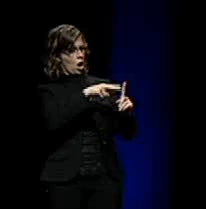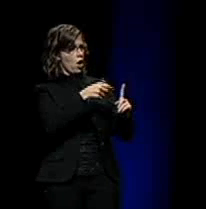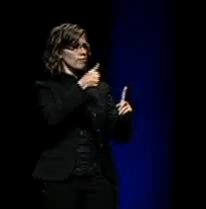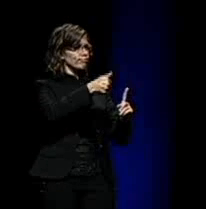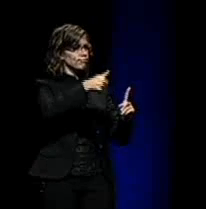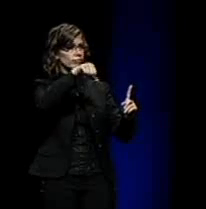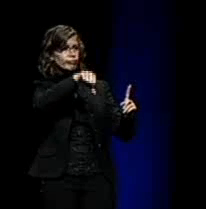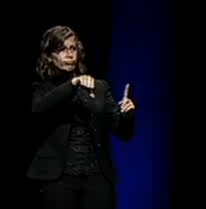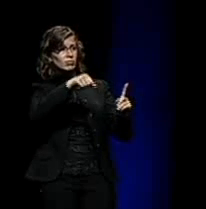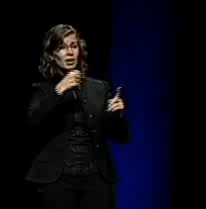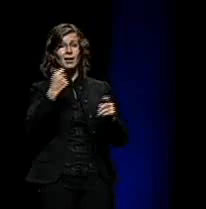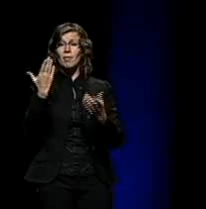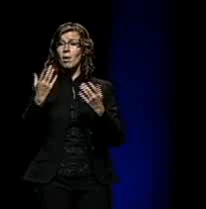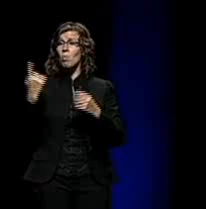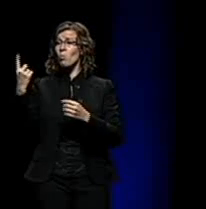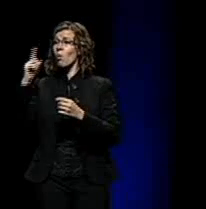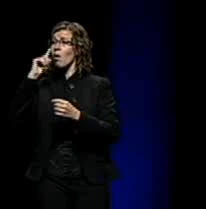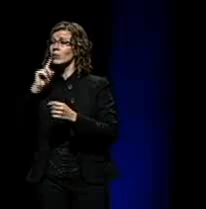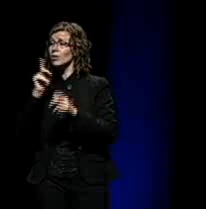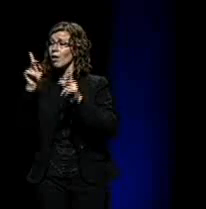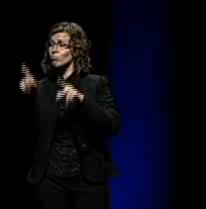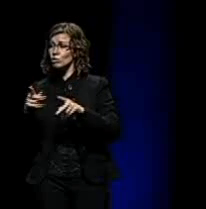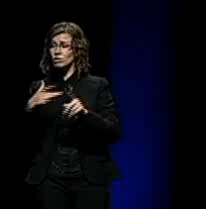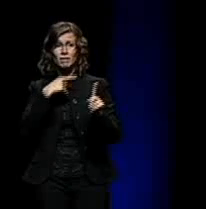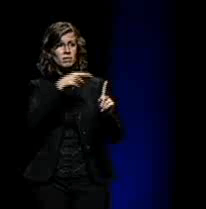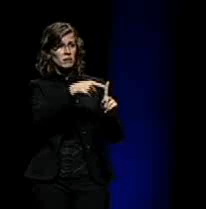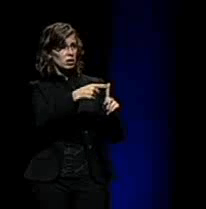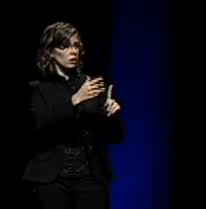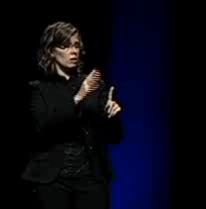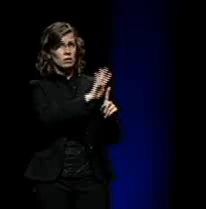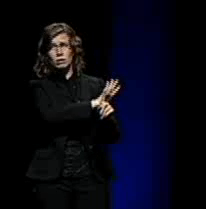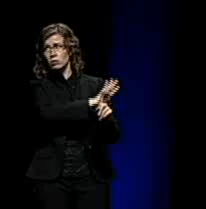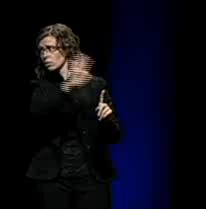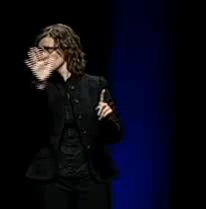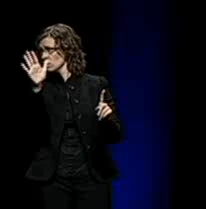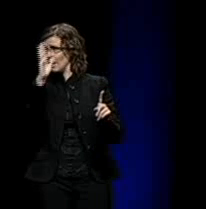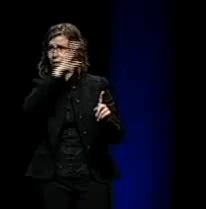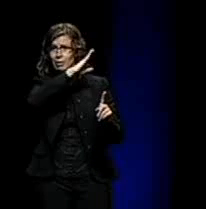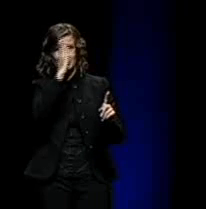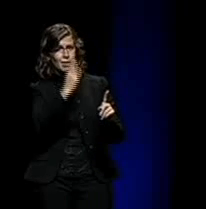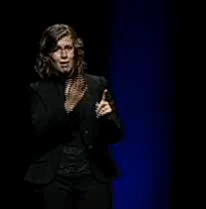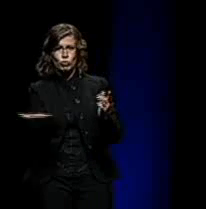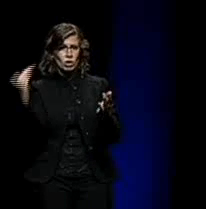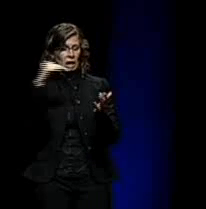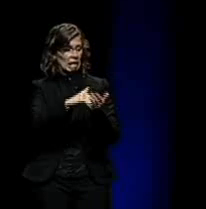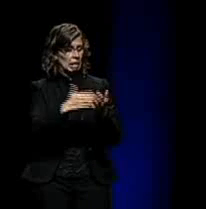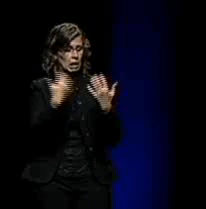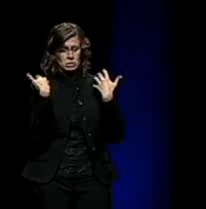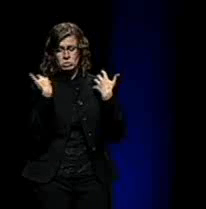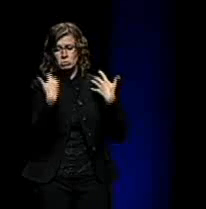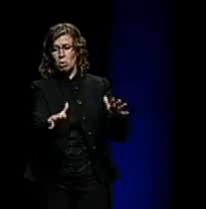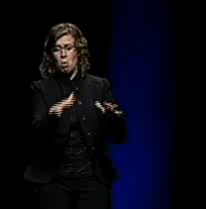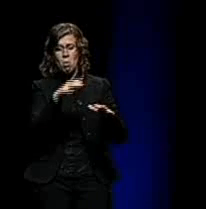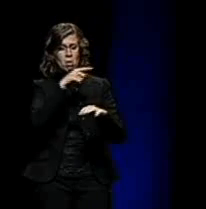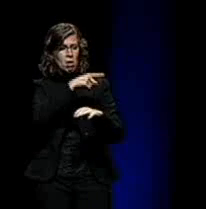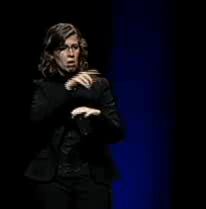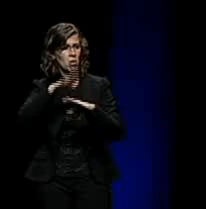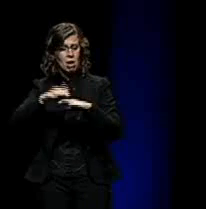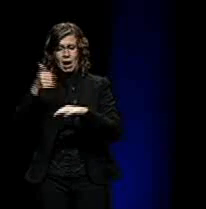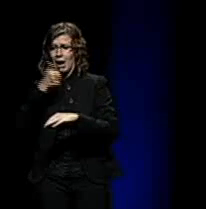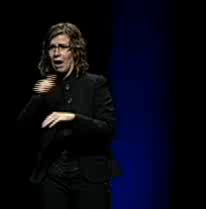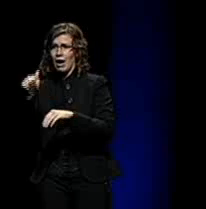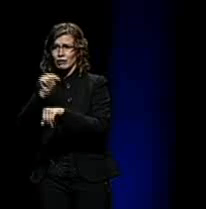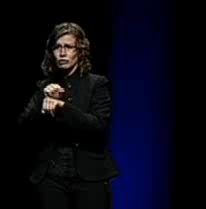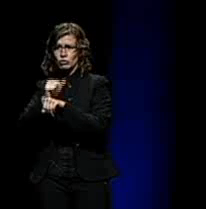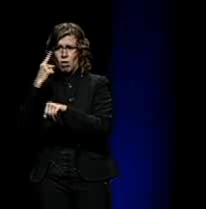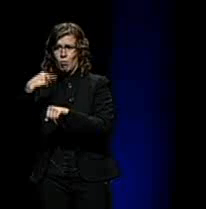deaf person would say, don't ever send this interpreter to any assignment I need an interpreter